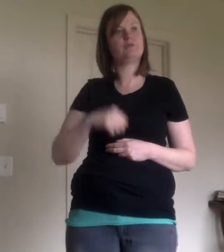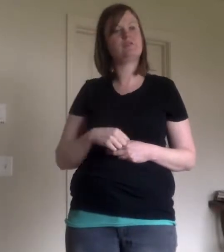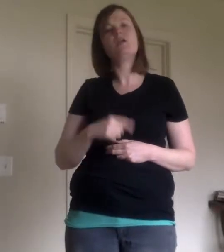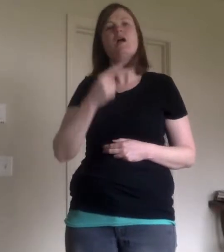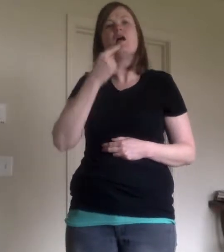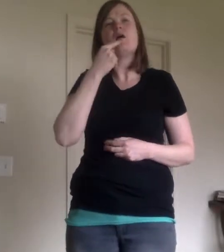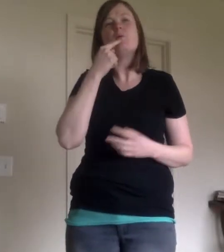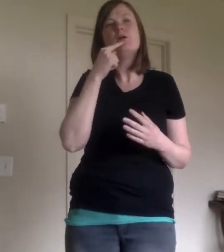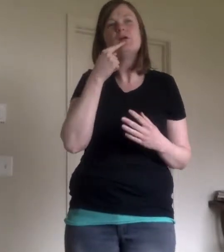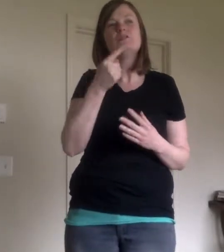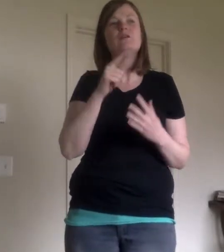photography.